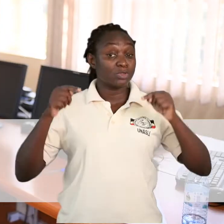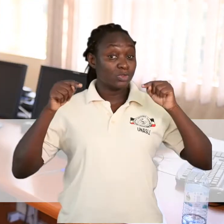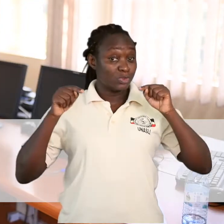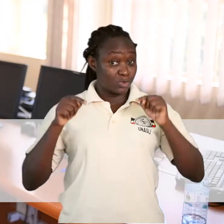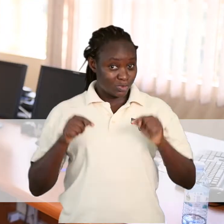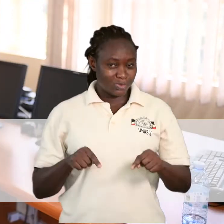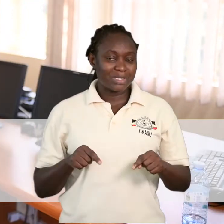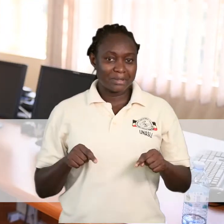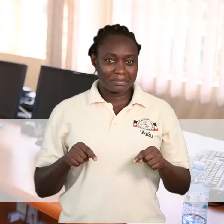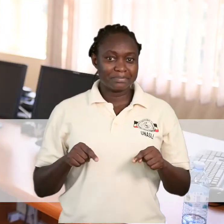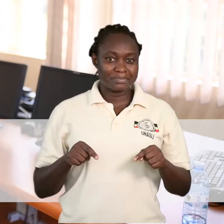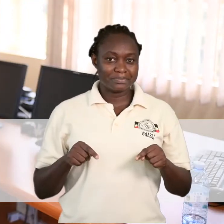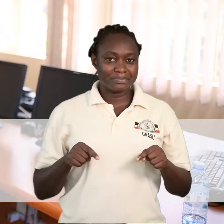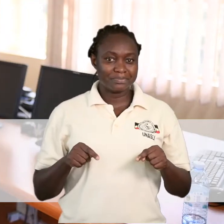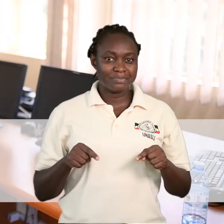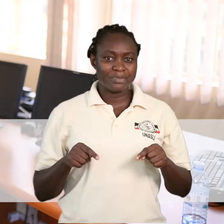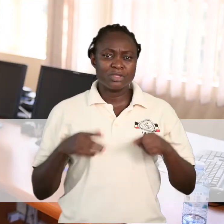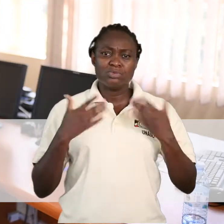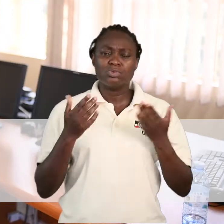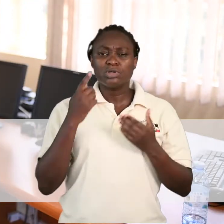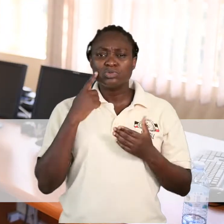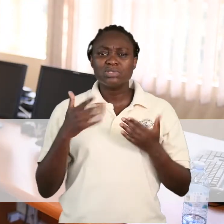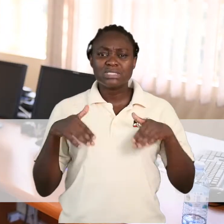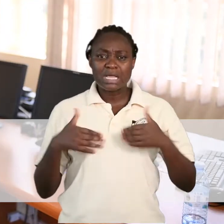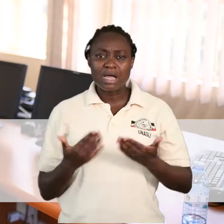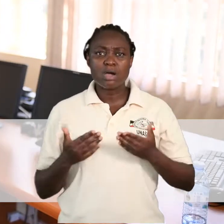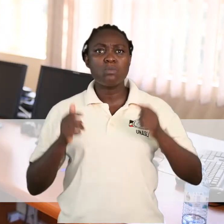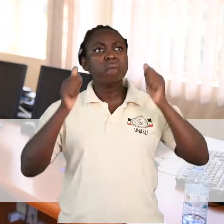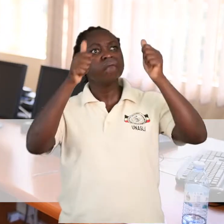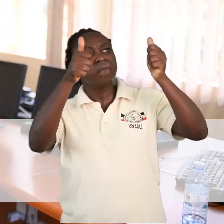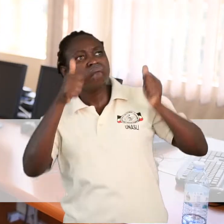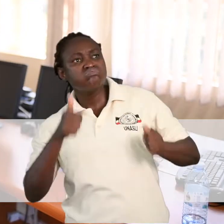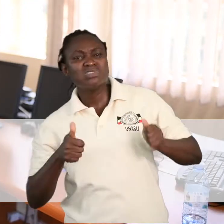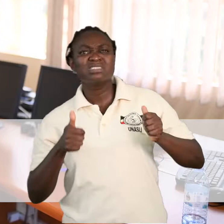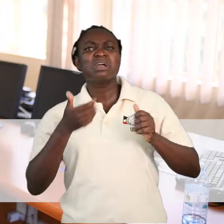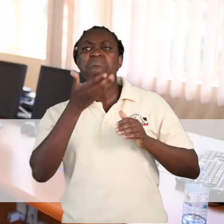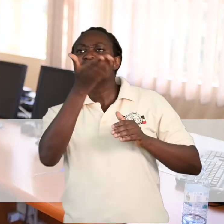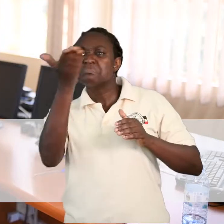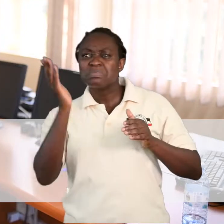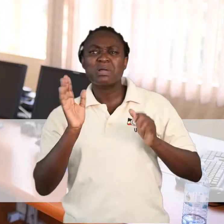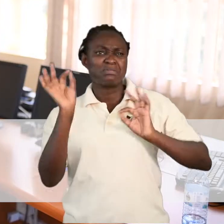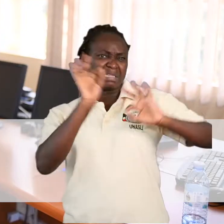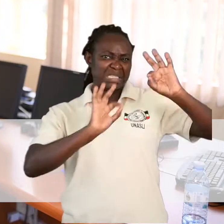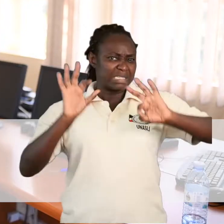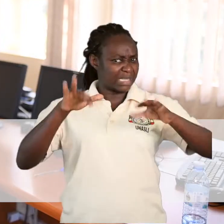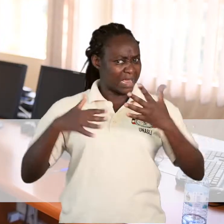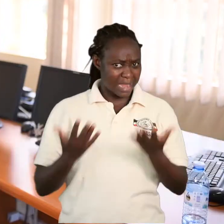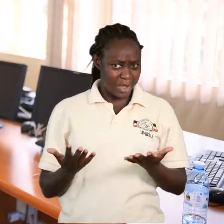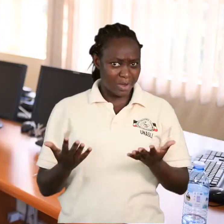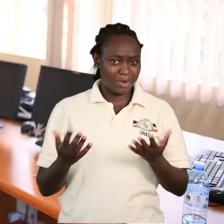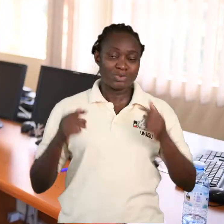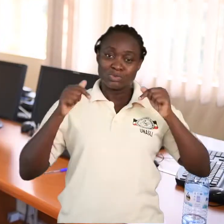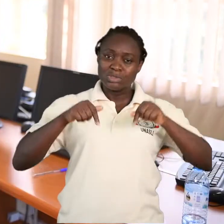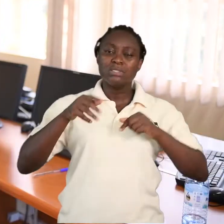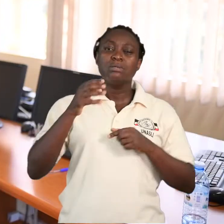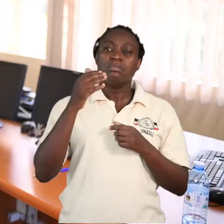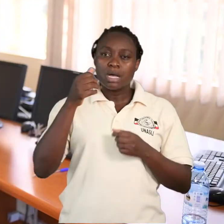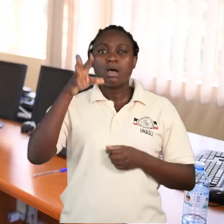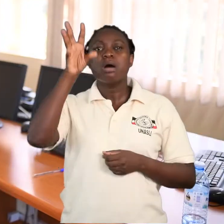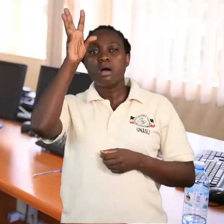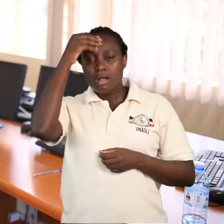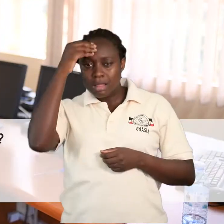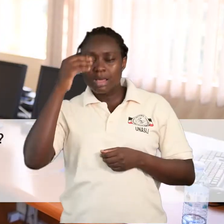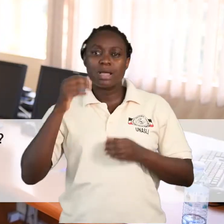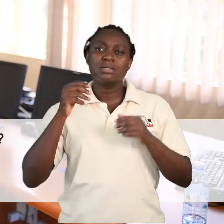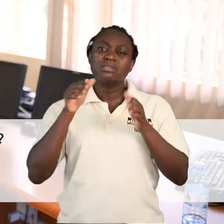at the poster designing. We want to understand what is all about poster designing.